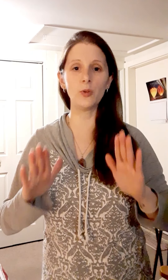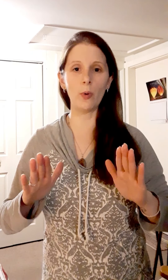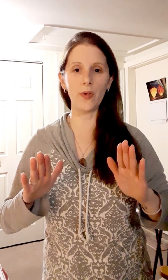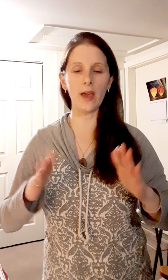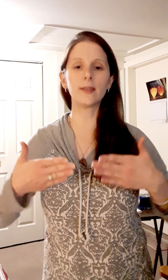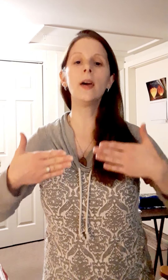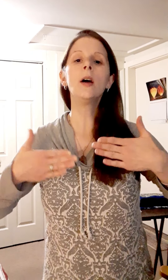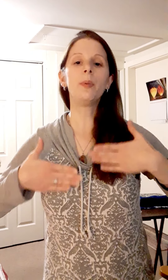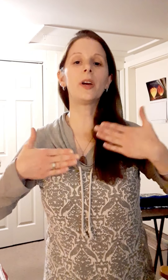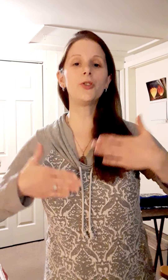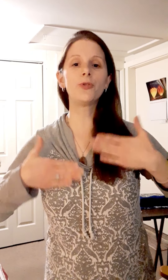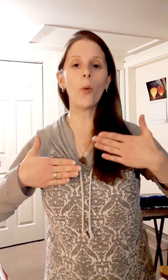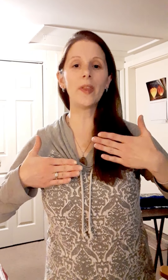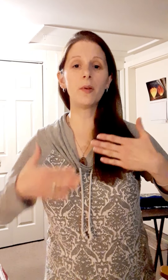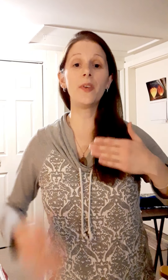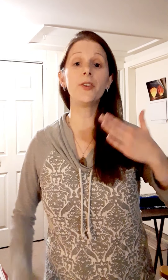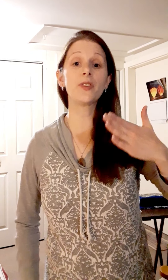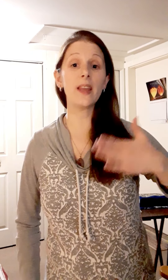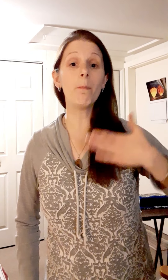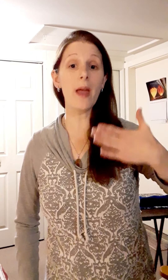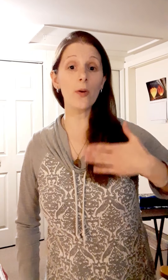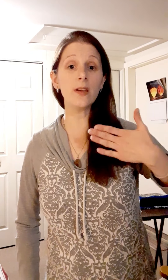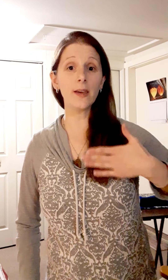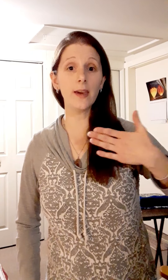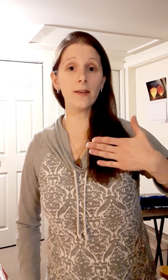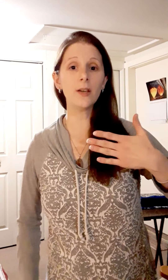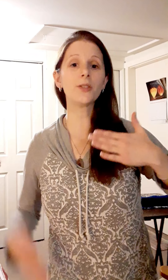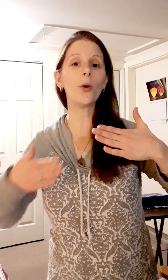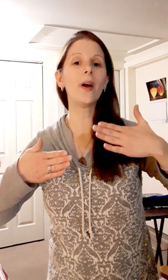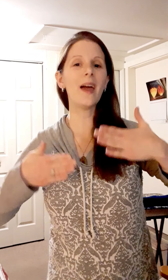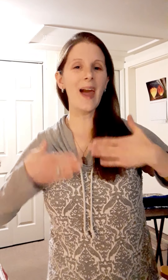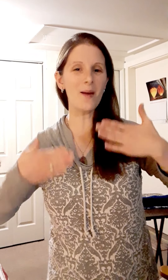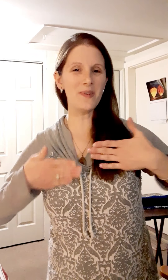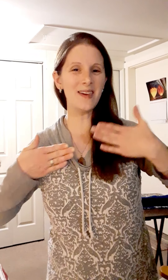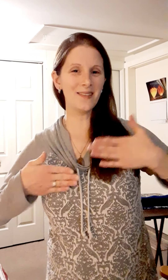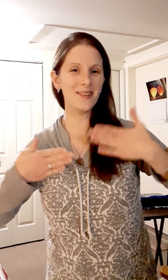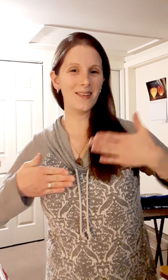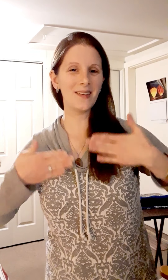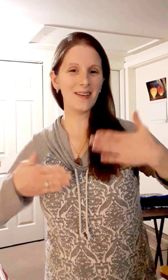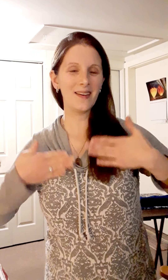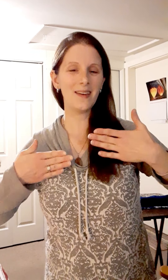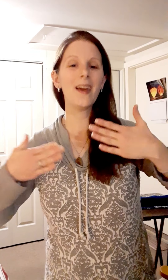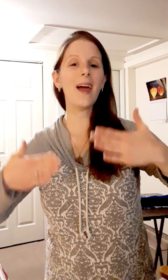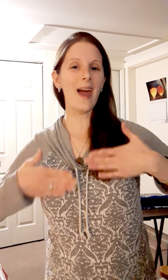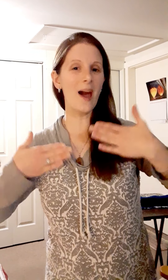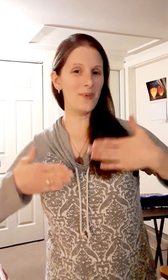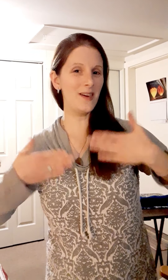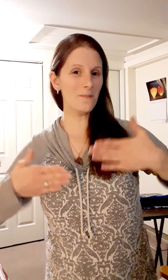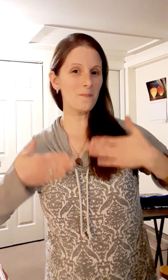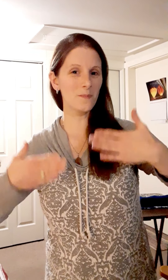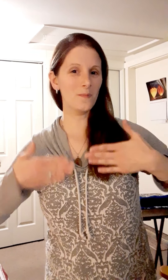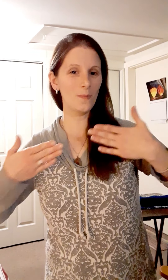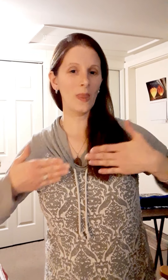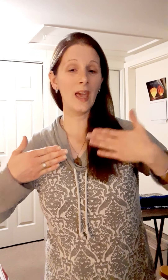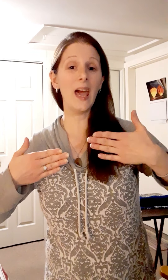both hands because you don't want them to think you're signing Merry again. So happy, happy. And